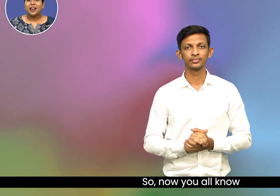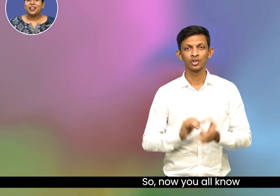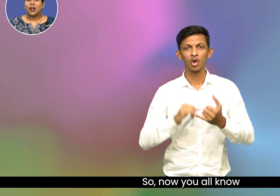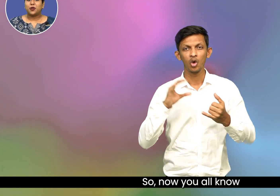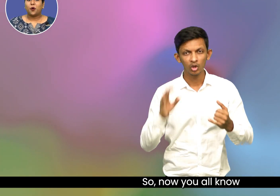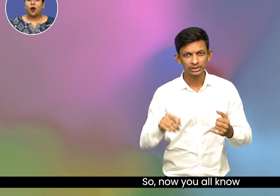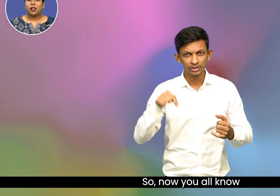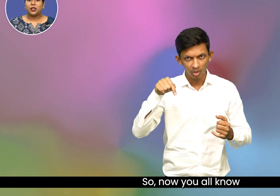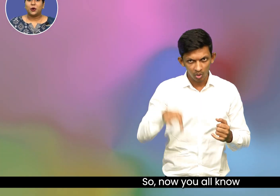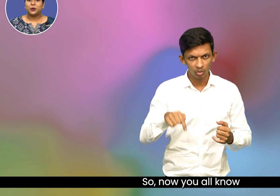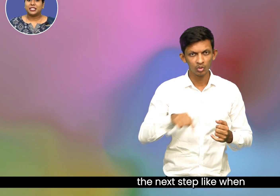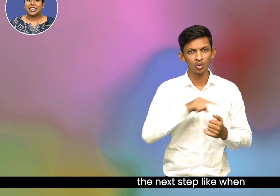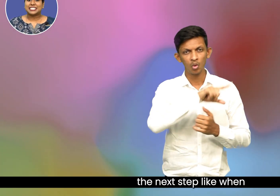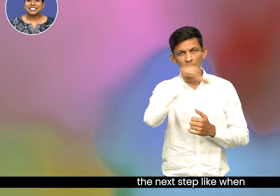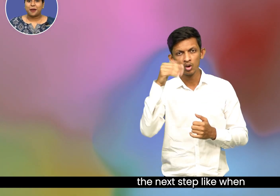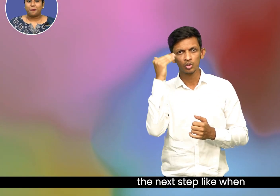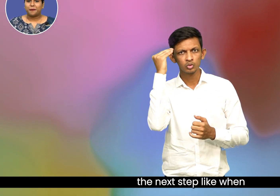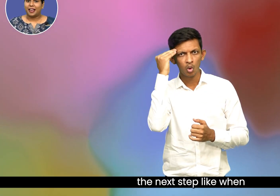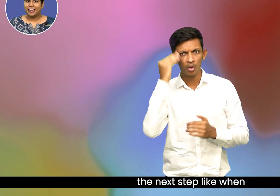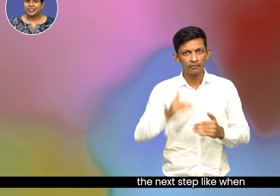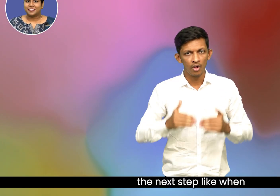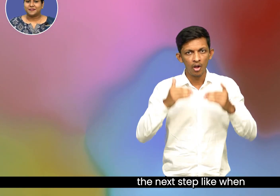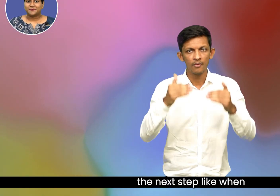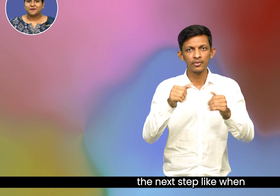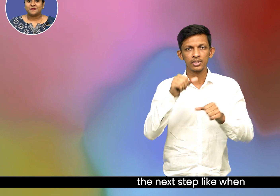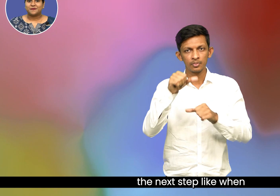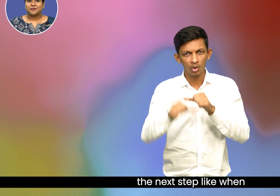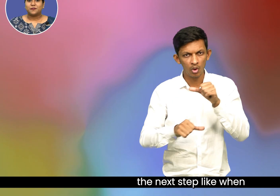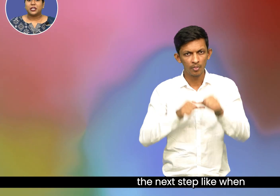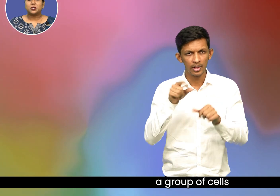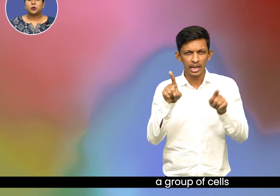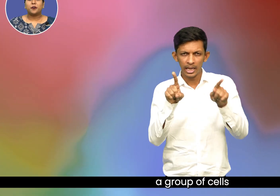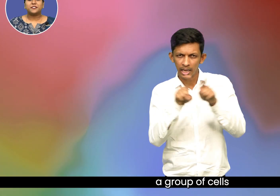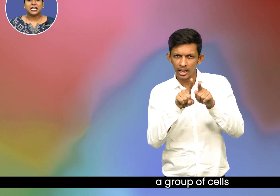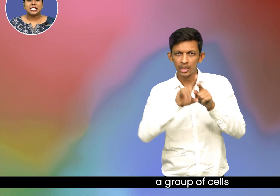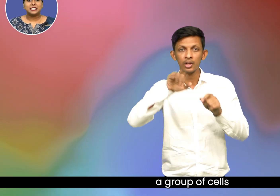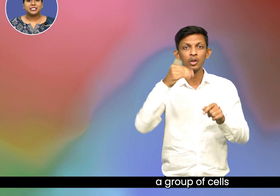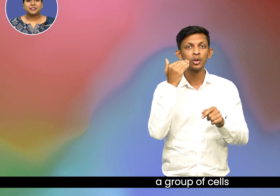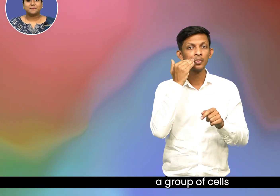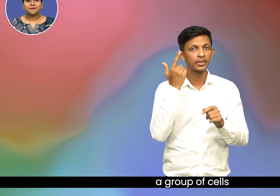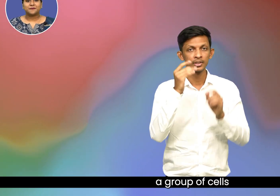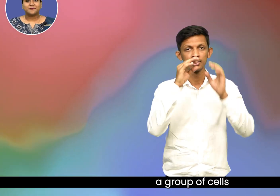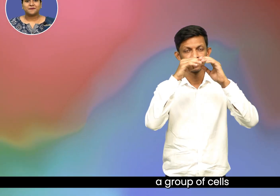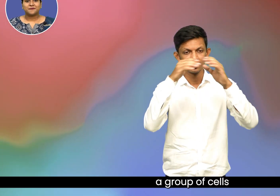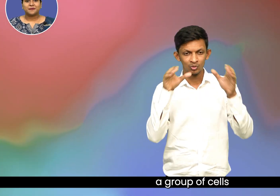So, now you all know the next step, like when a group of cells